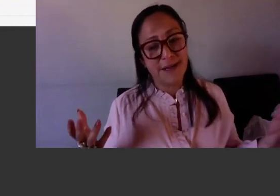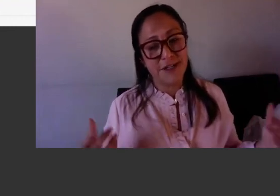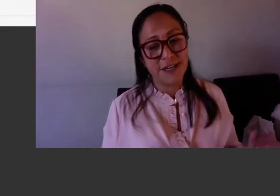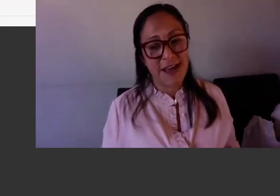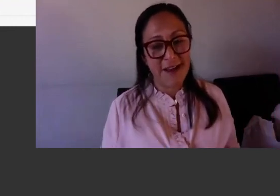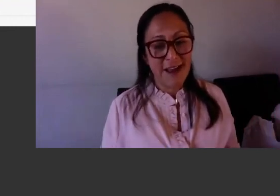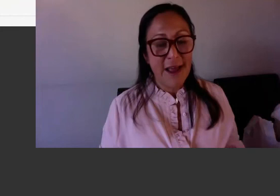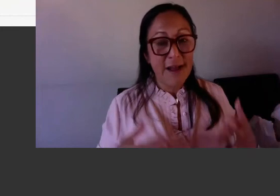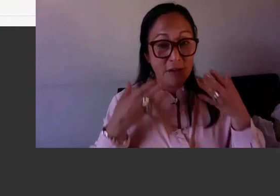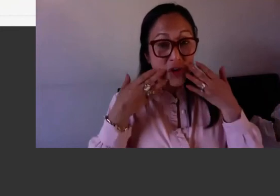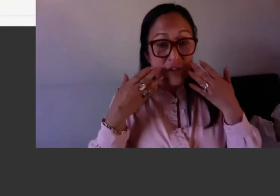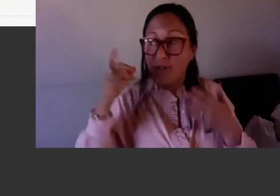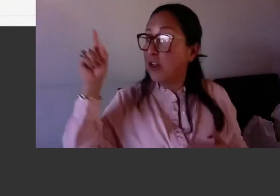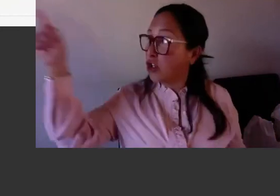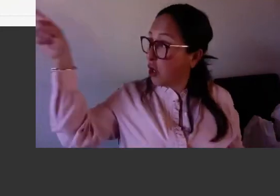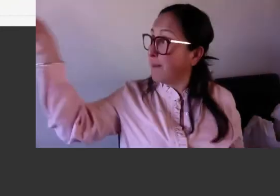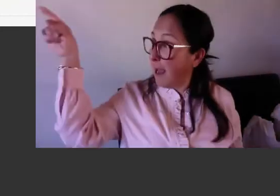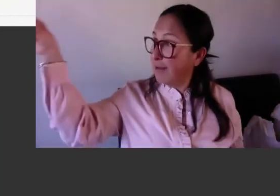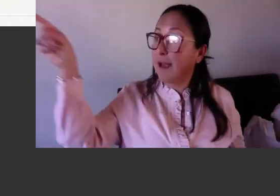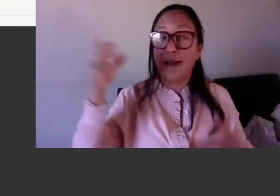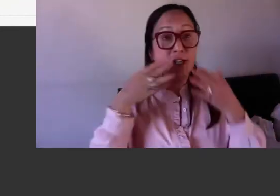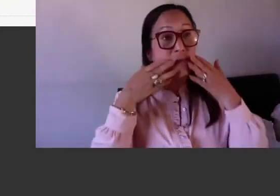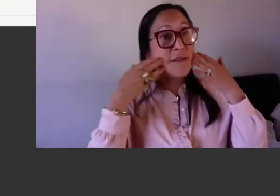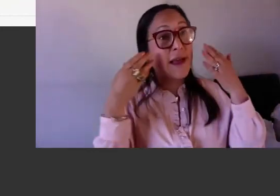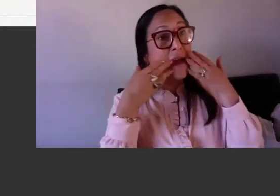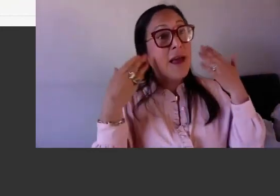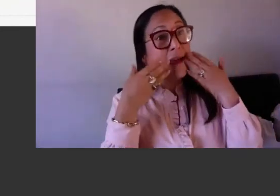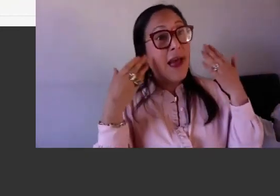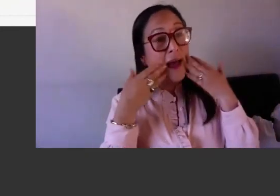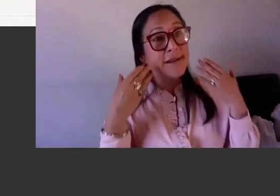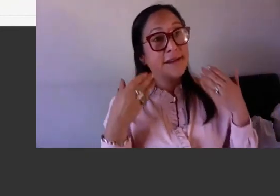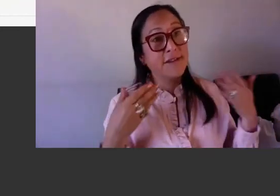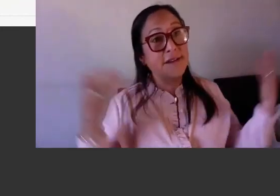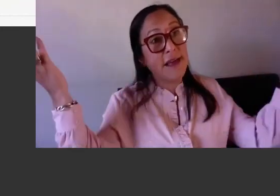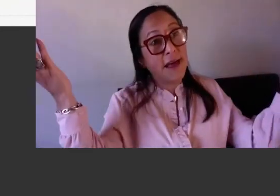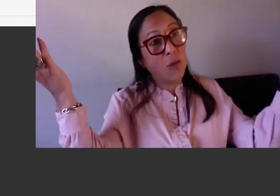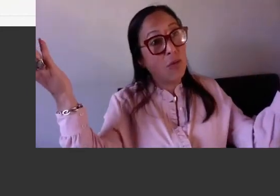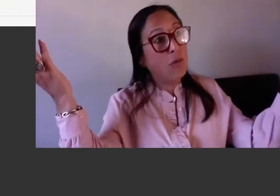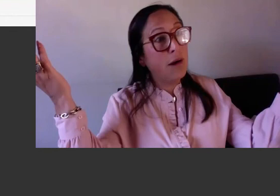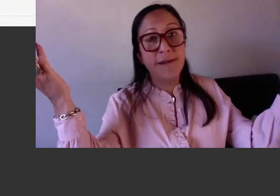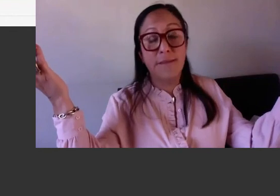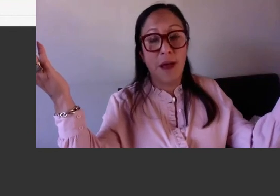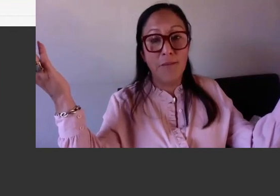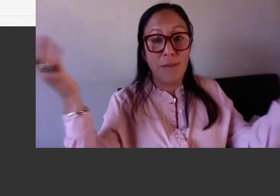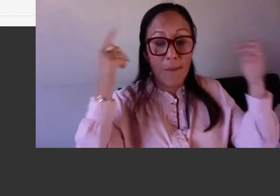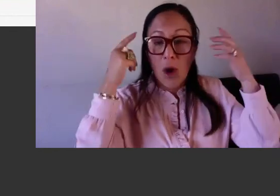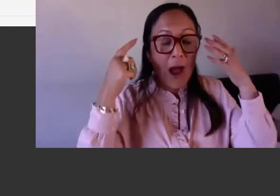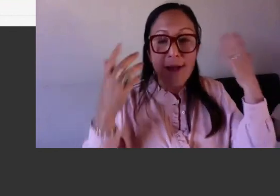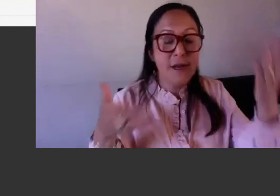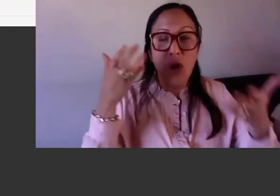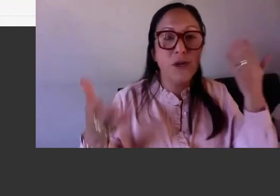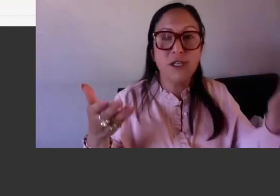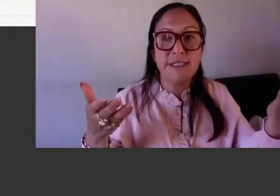my attention again and showed me outside, and she was like, cat, to say like, where is it, mom? Remember,